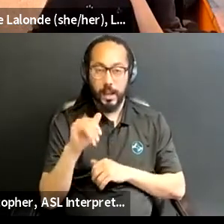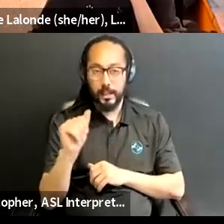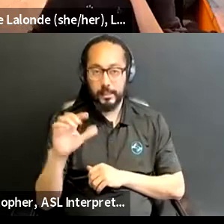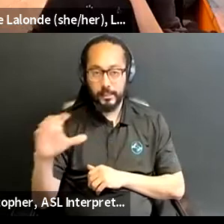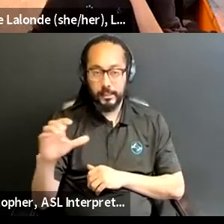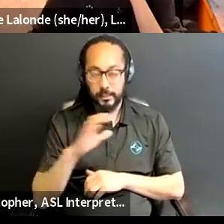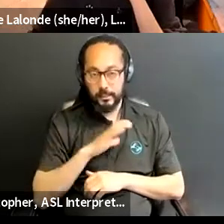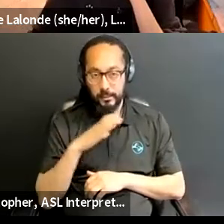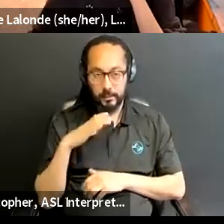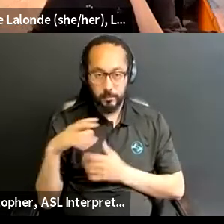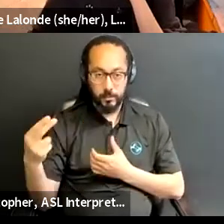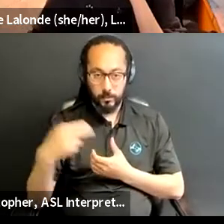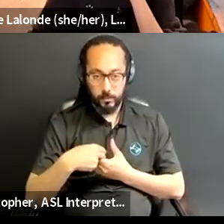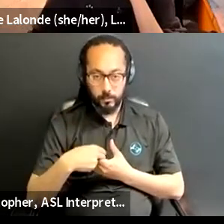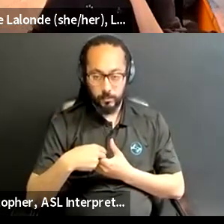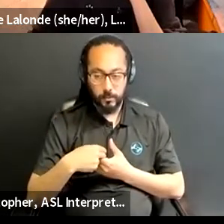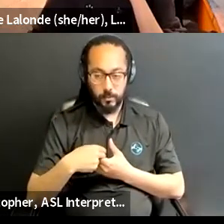of the,